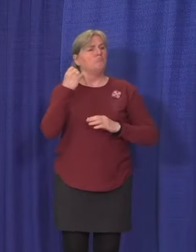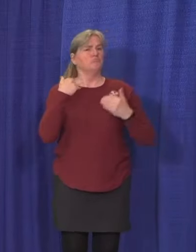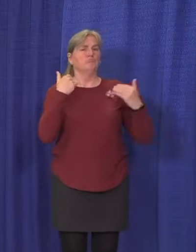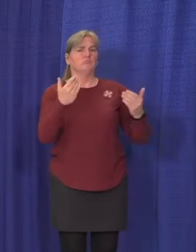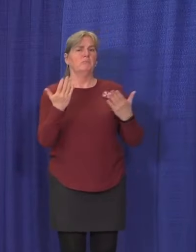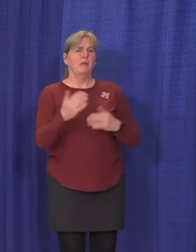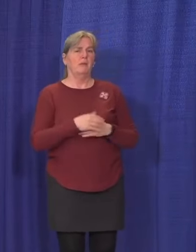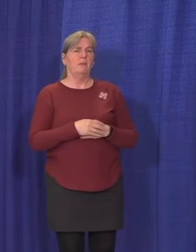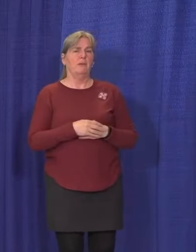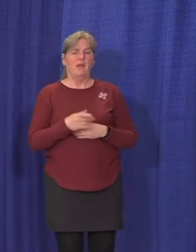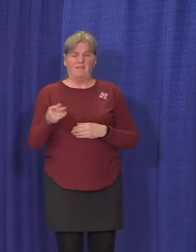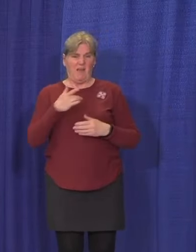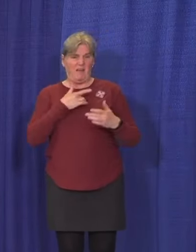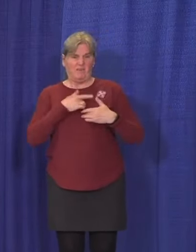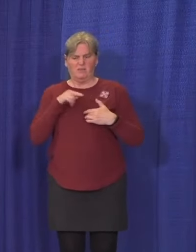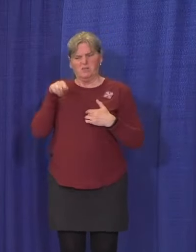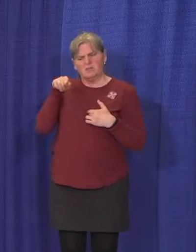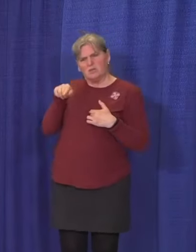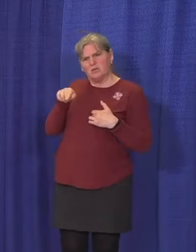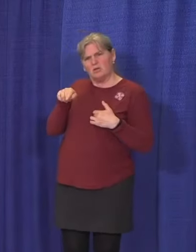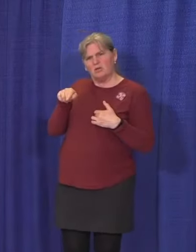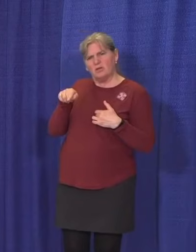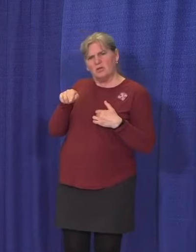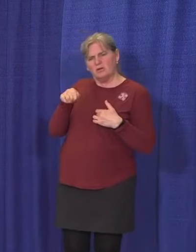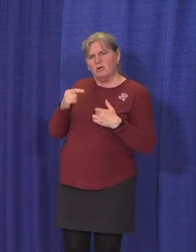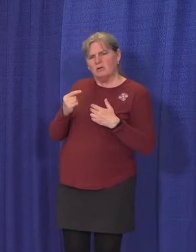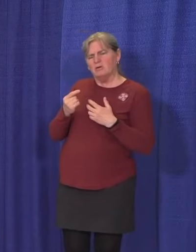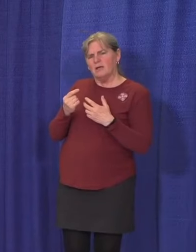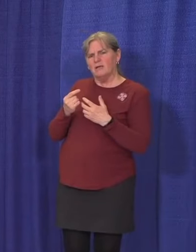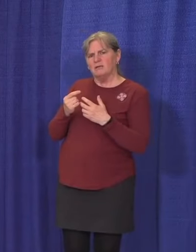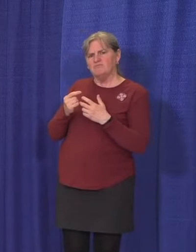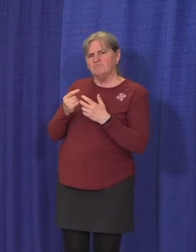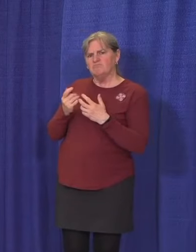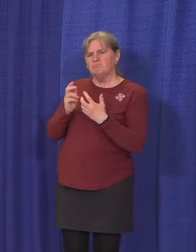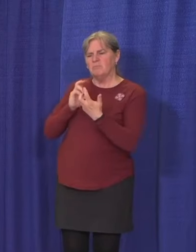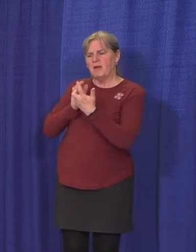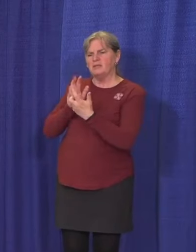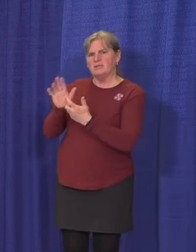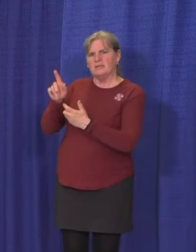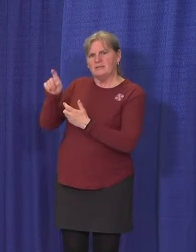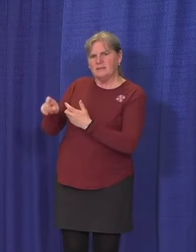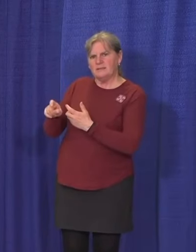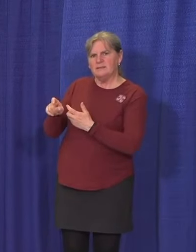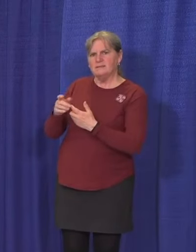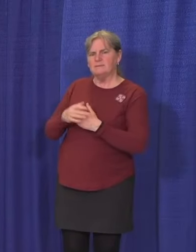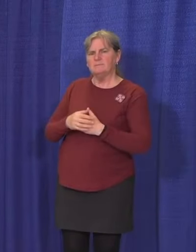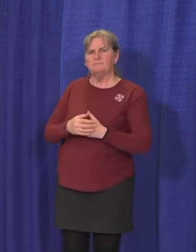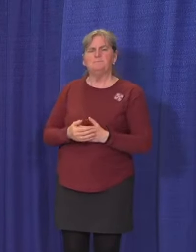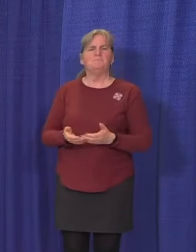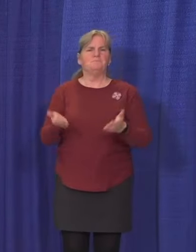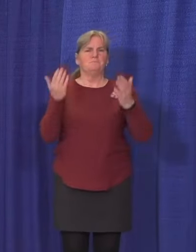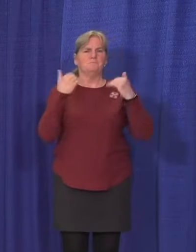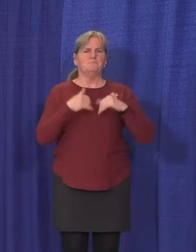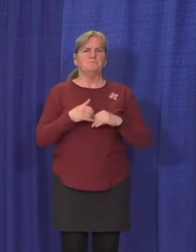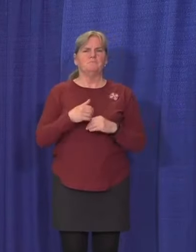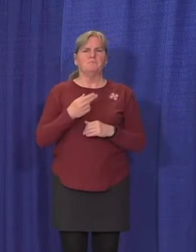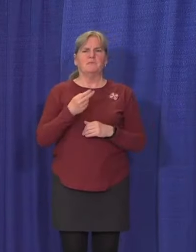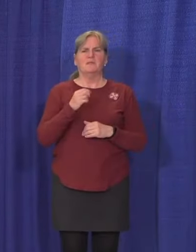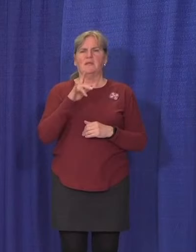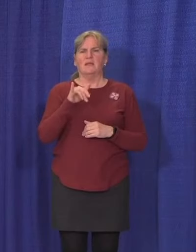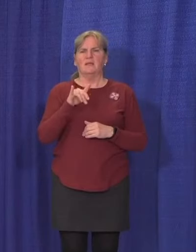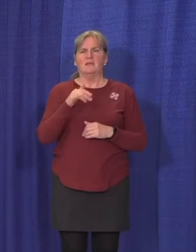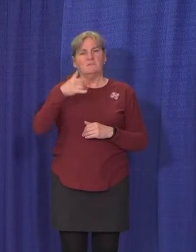addressing those concerns for every single Yukoner. Thank you. We'll move now to Haley, Yukon News.